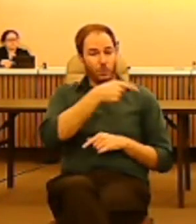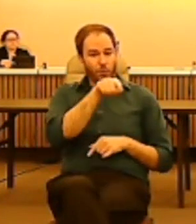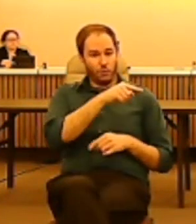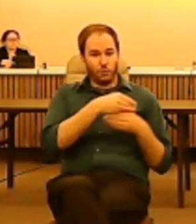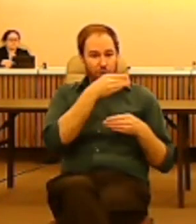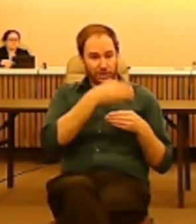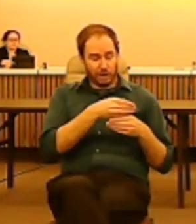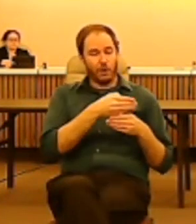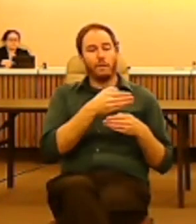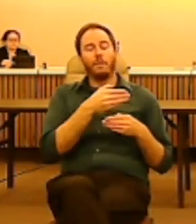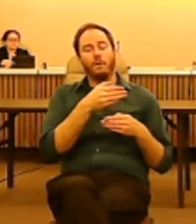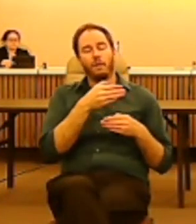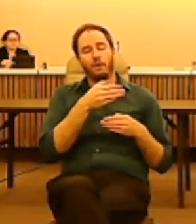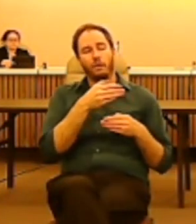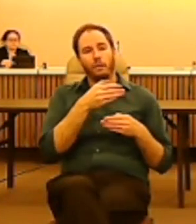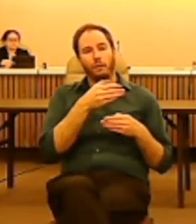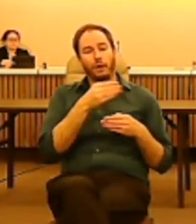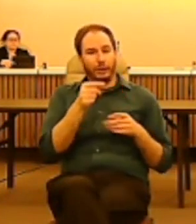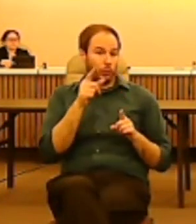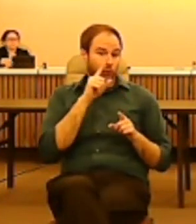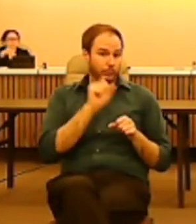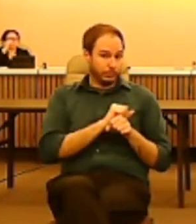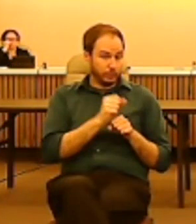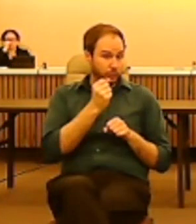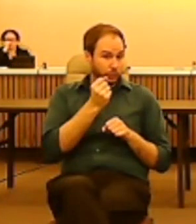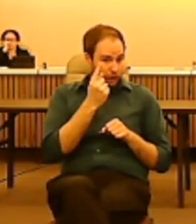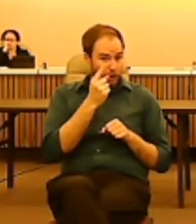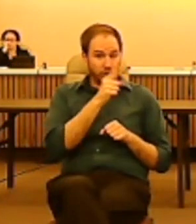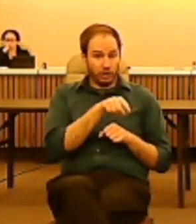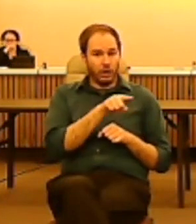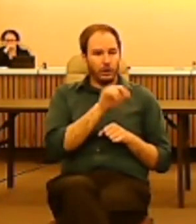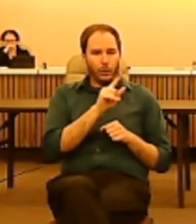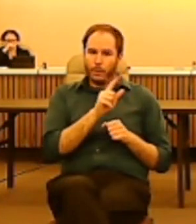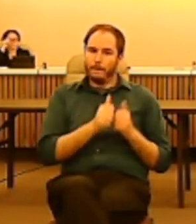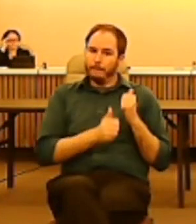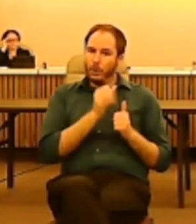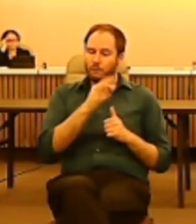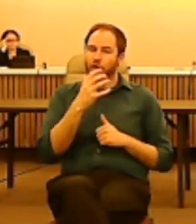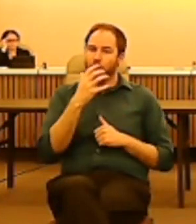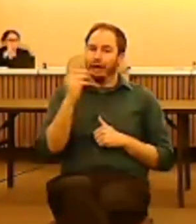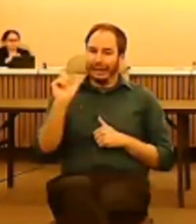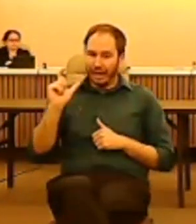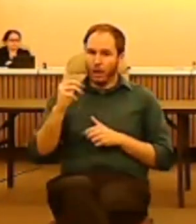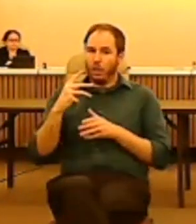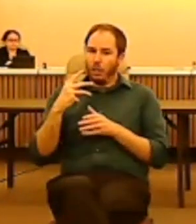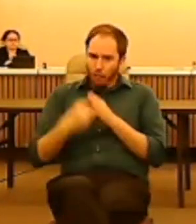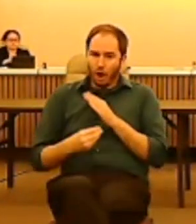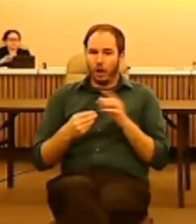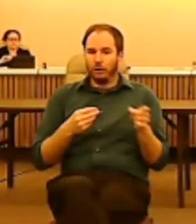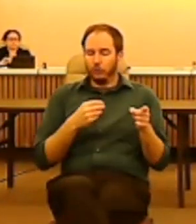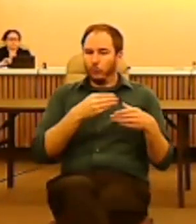windows and understand that that's where the vast amount of your energy loss is through your